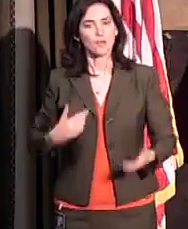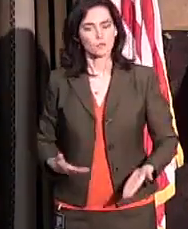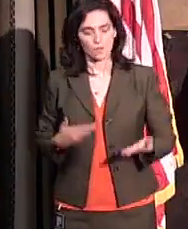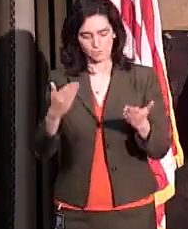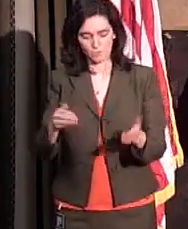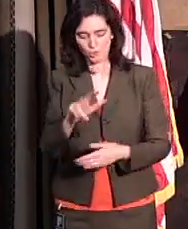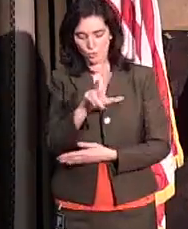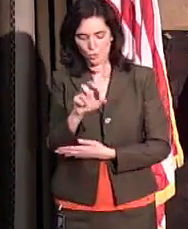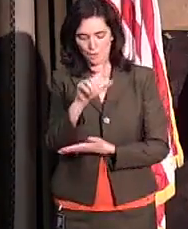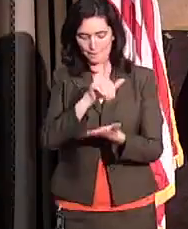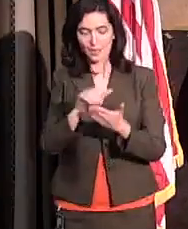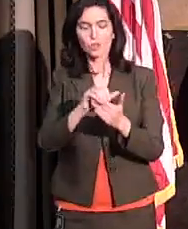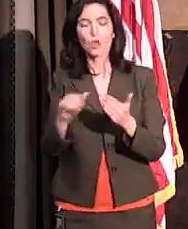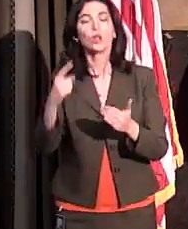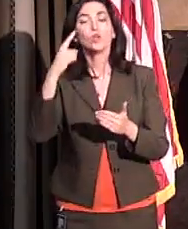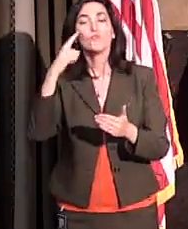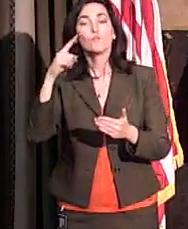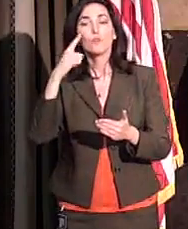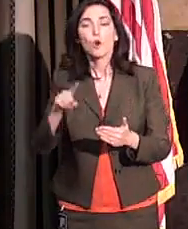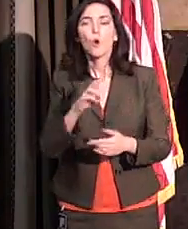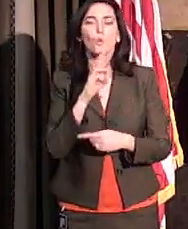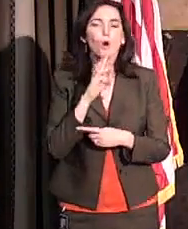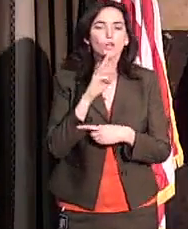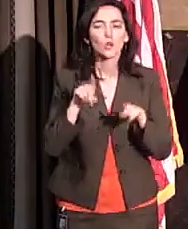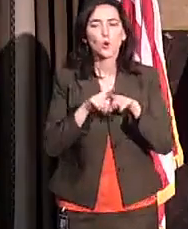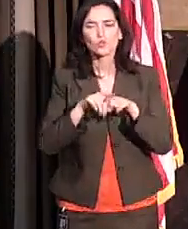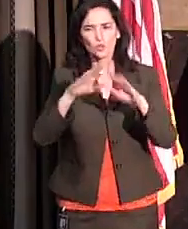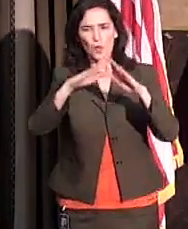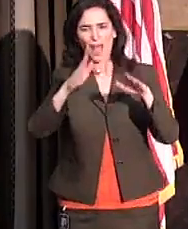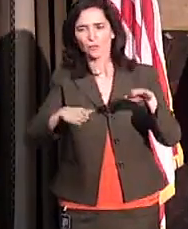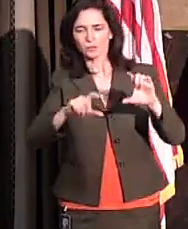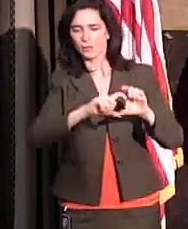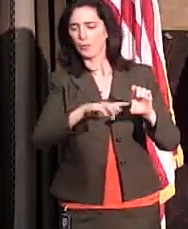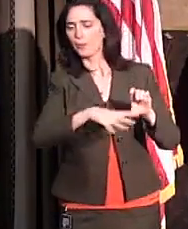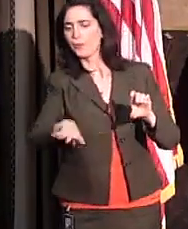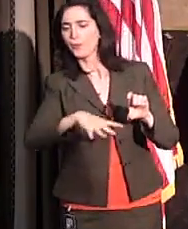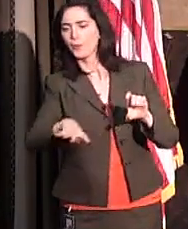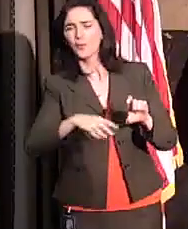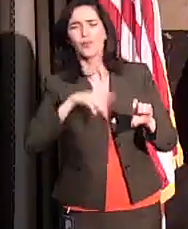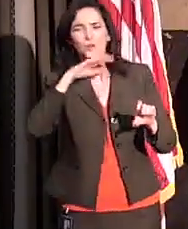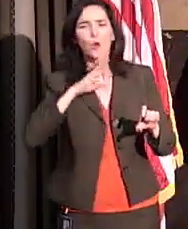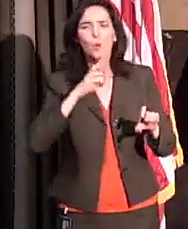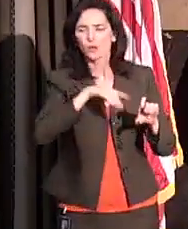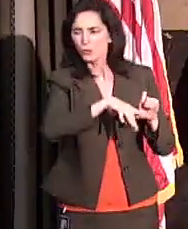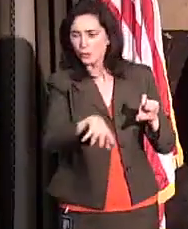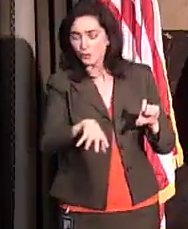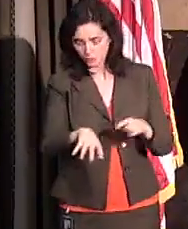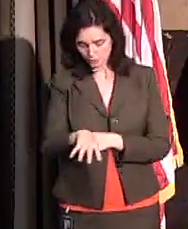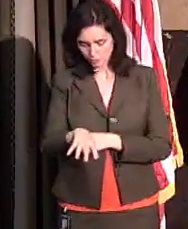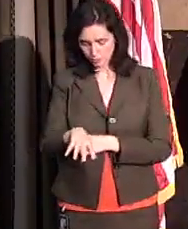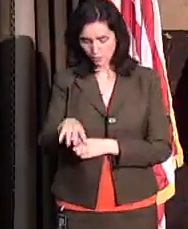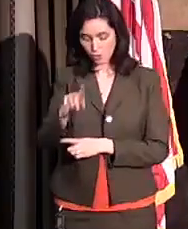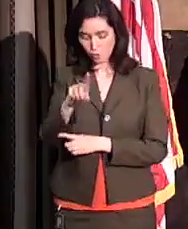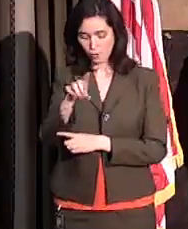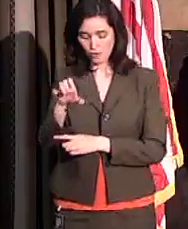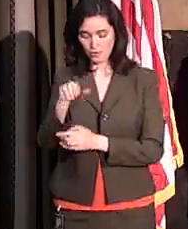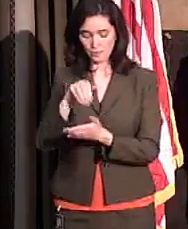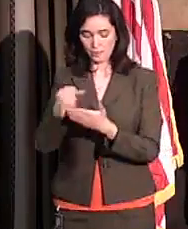be directed to sewage and water projects, with $100 million each going to the Louisiana Department of Health Drinking